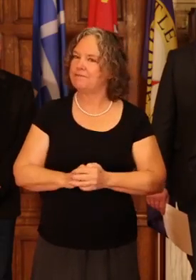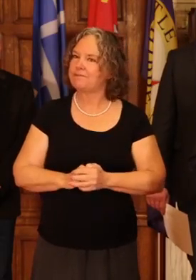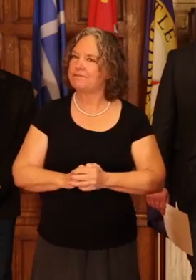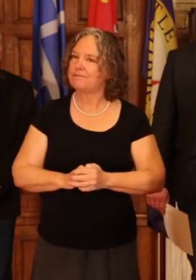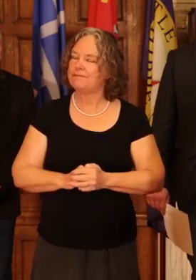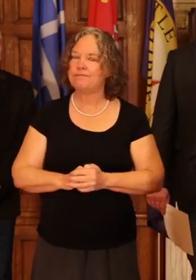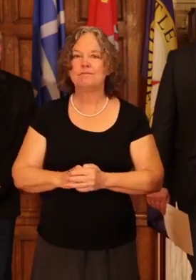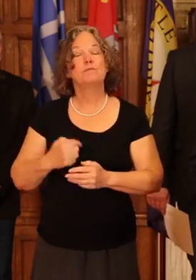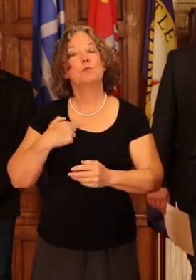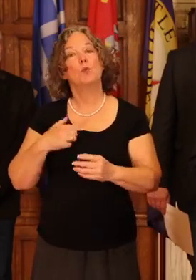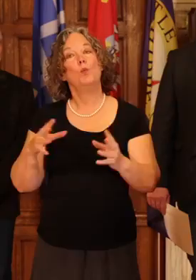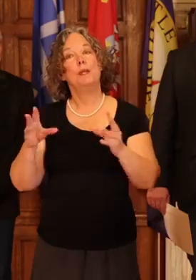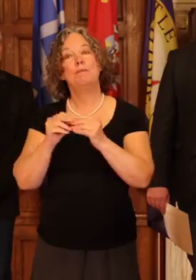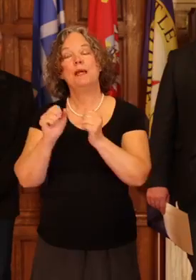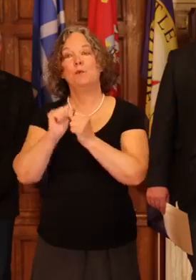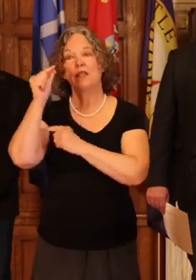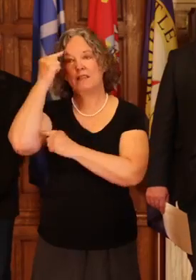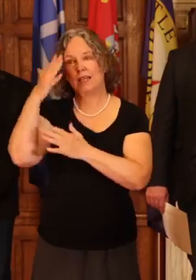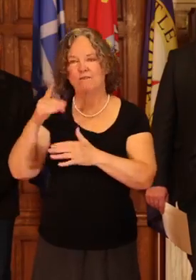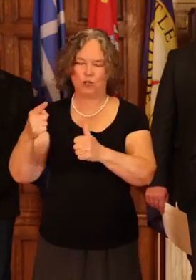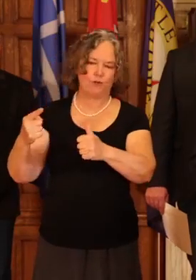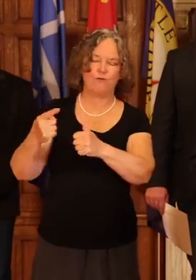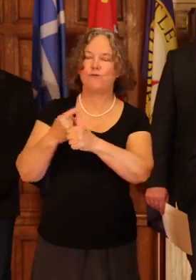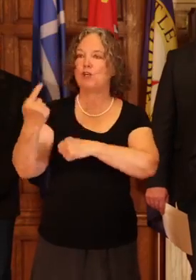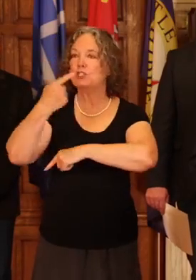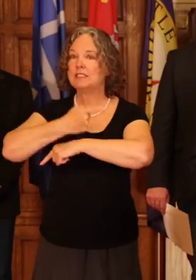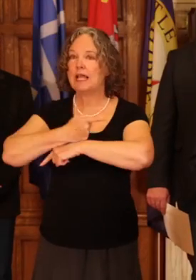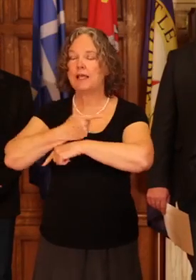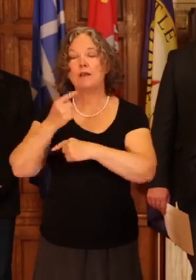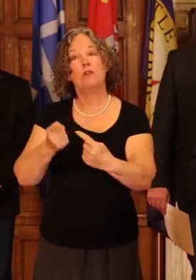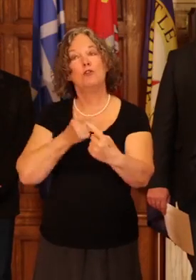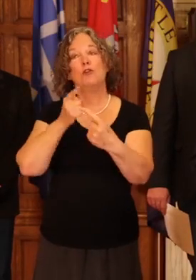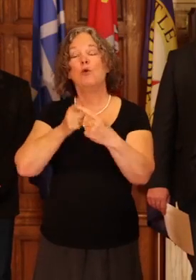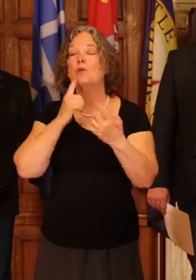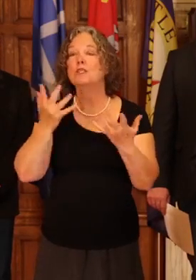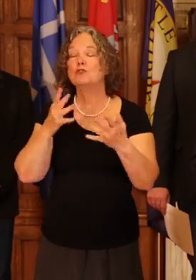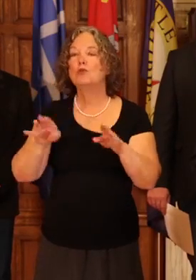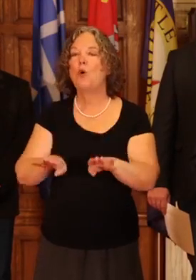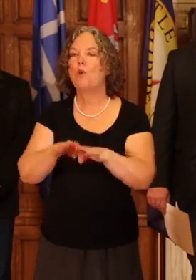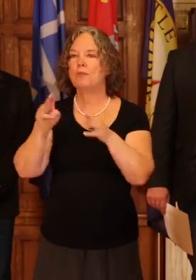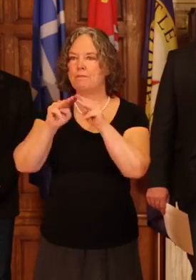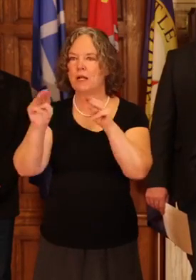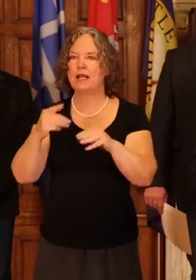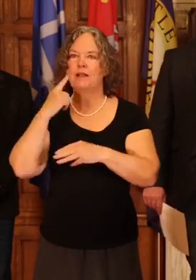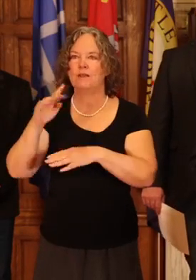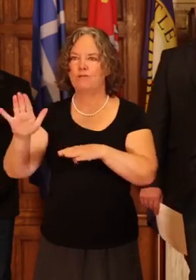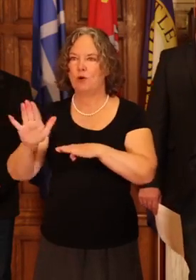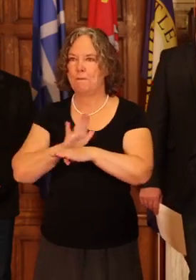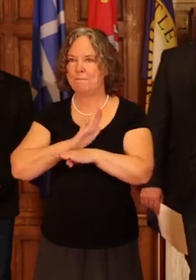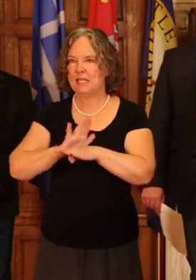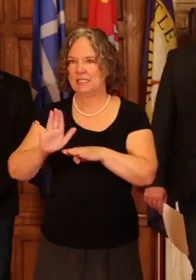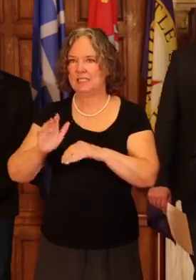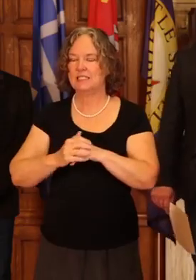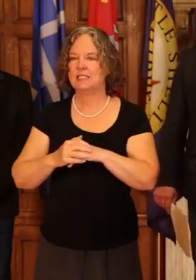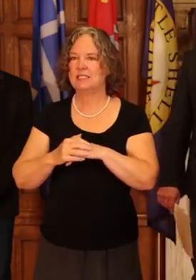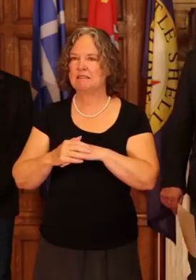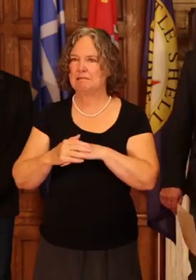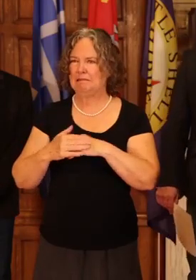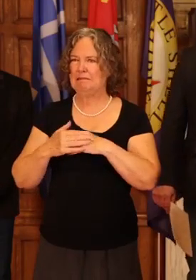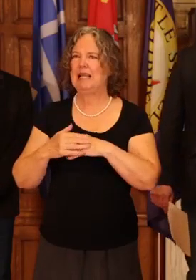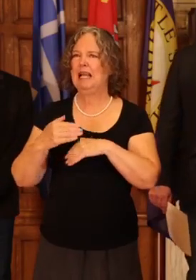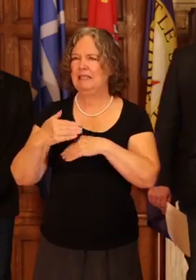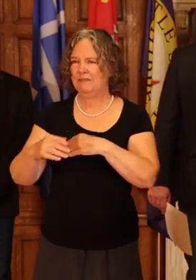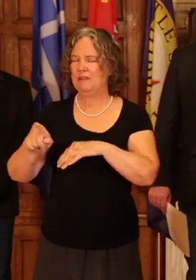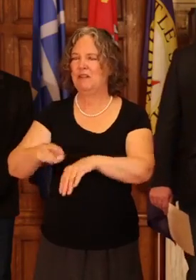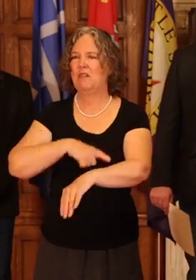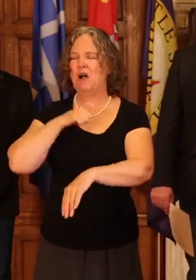We met with the governor on day one, and our first goal was to open Montana back up for business after a long time dealing